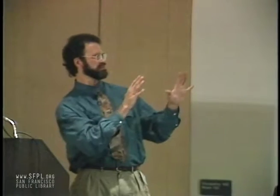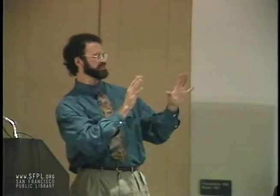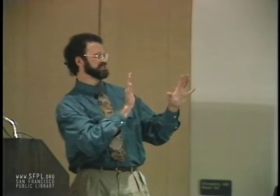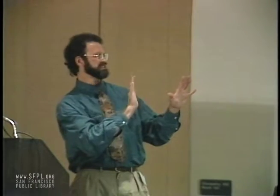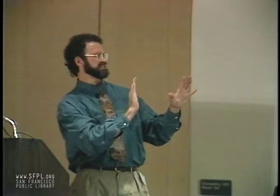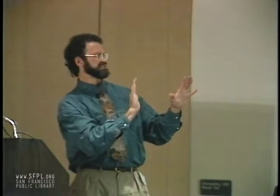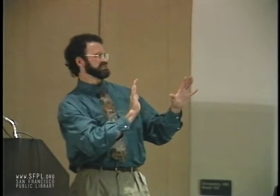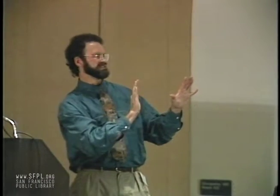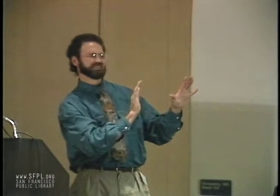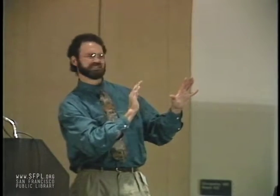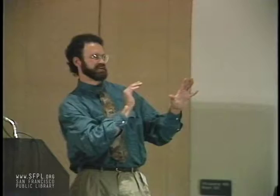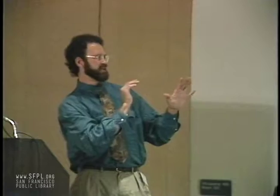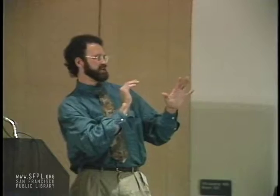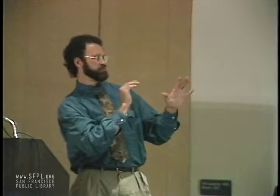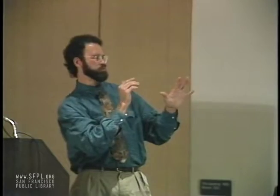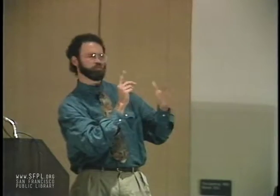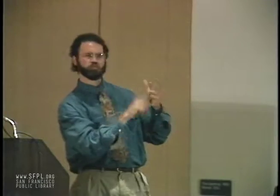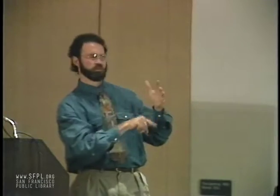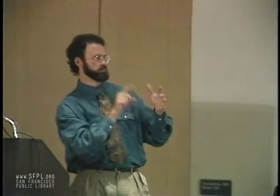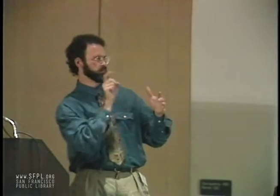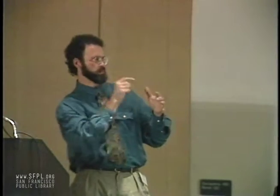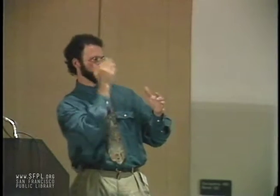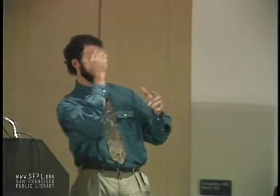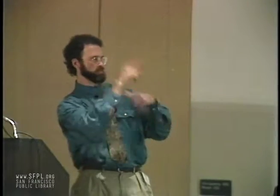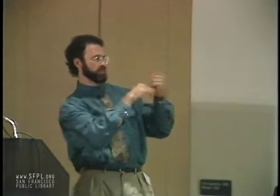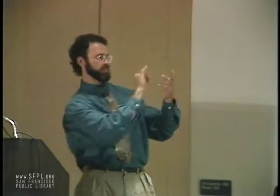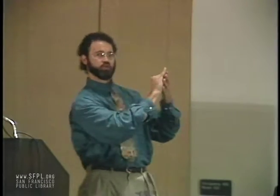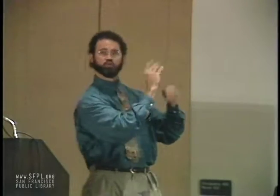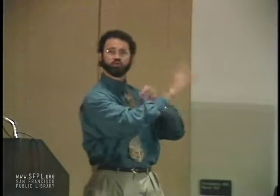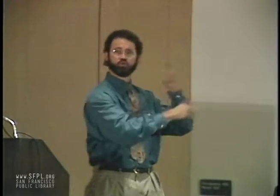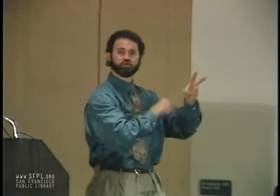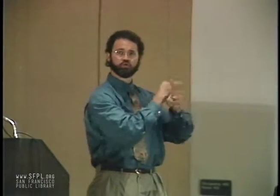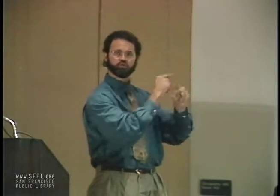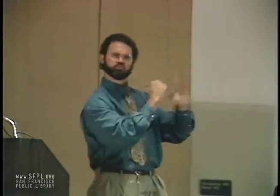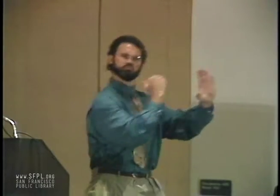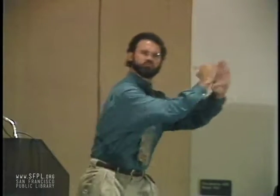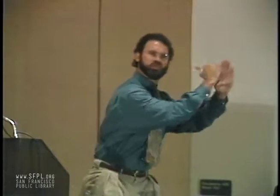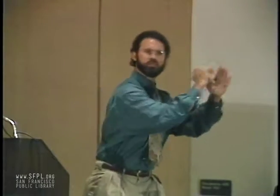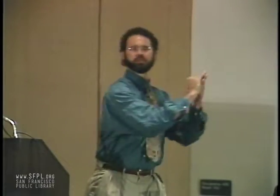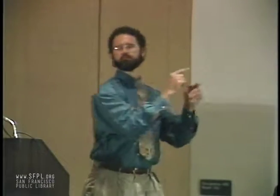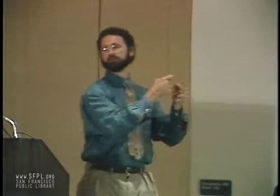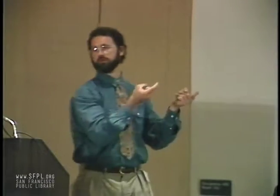That without that, the world is very dark and isolated.